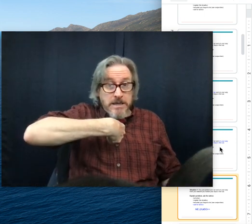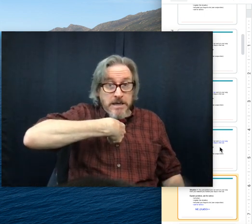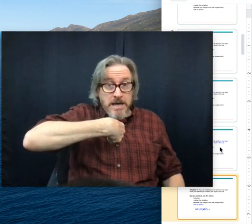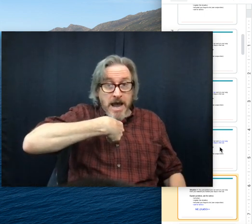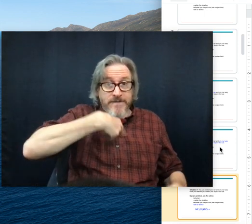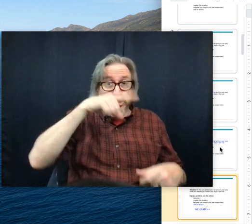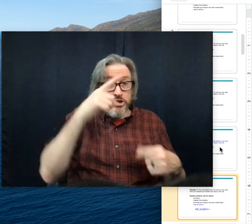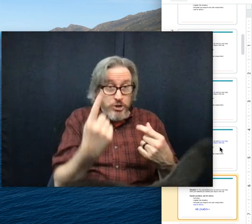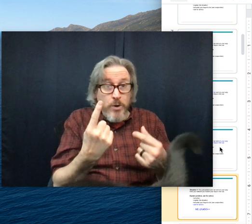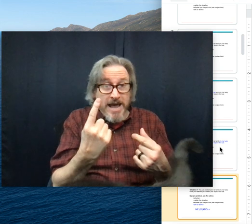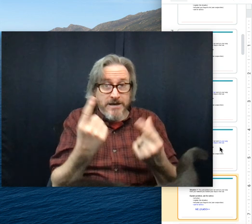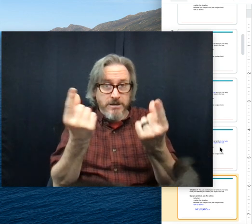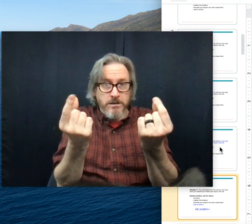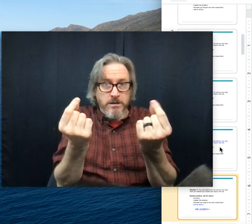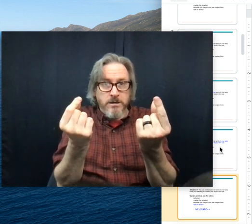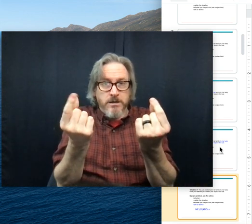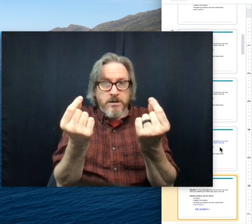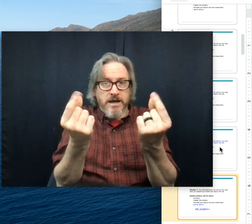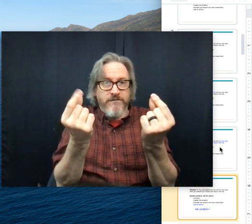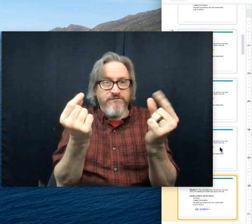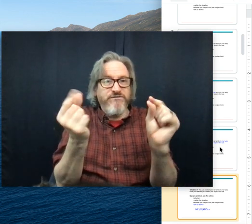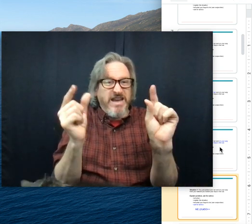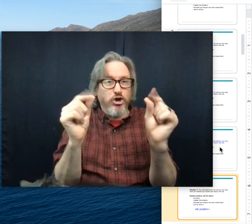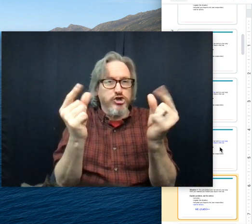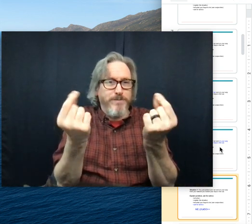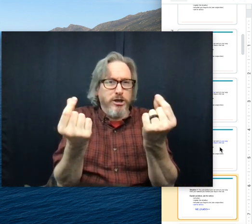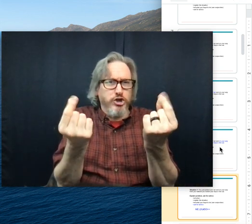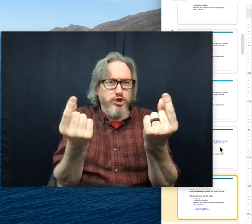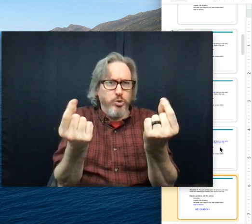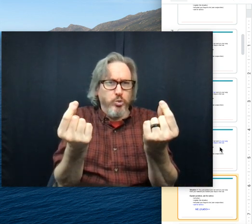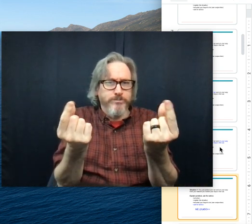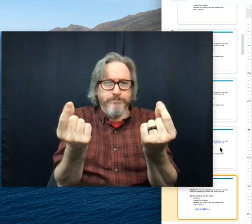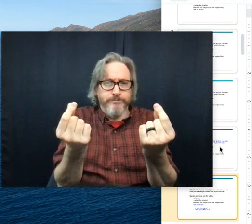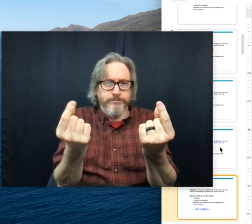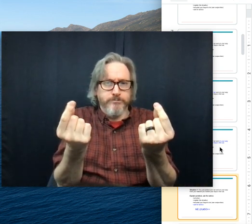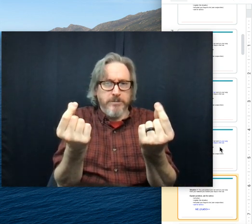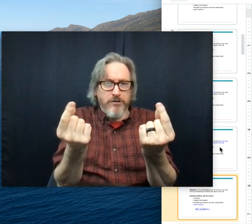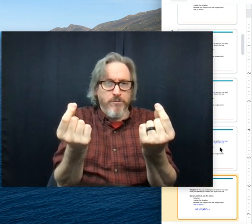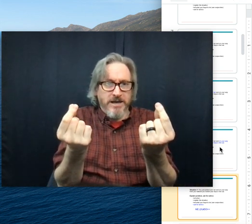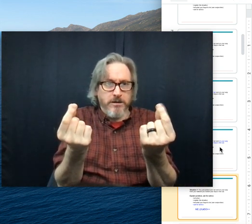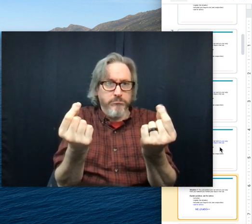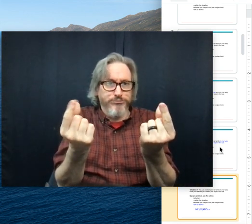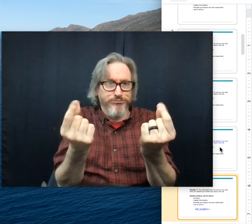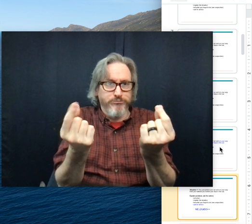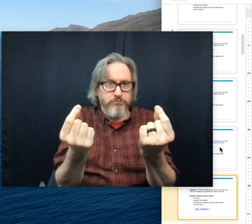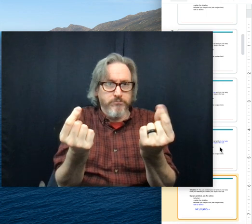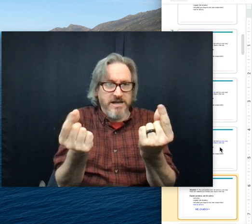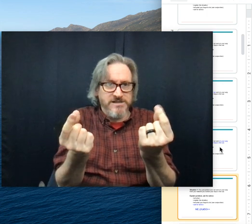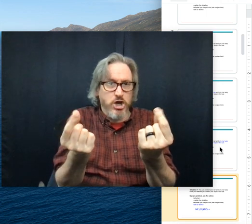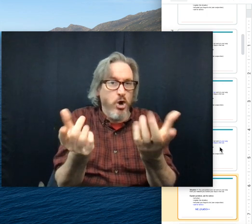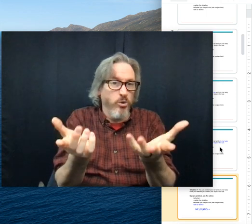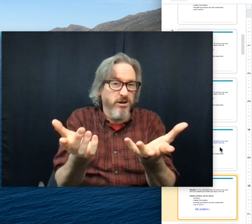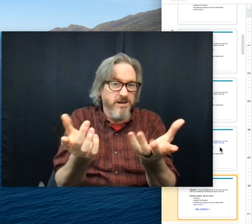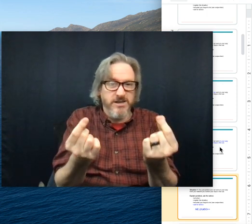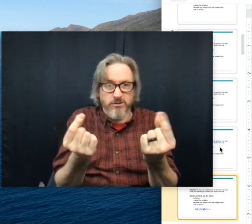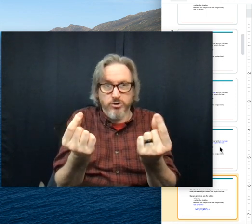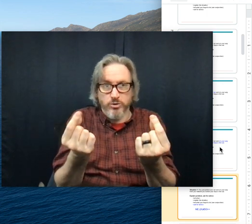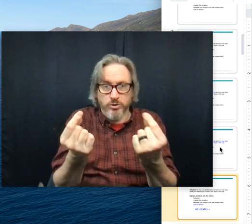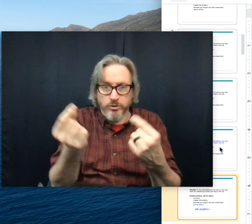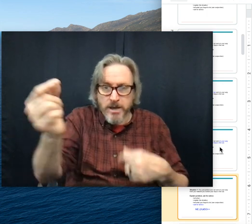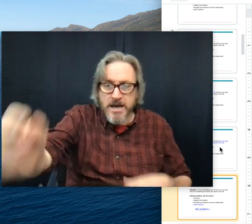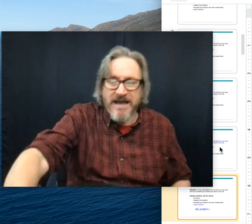me, and then two-handed, finger spelled do, and repeated. That's the code that's